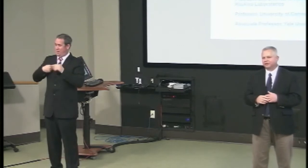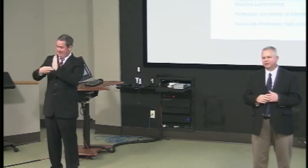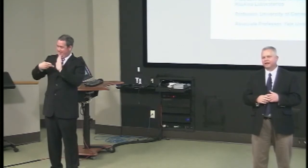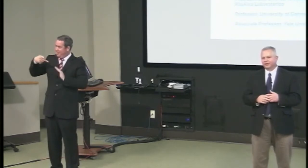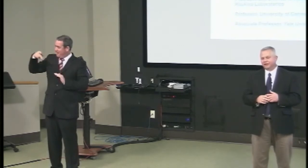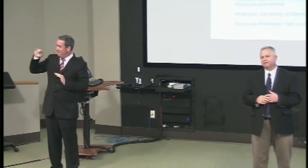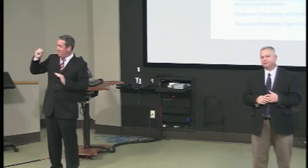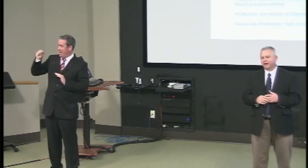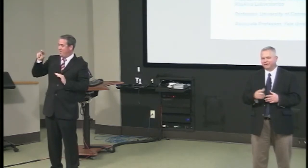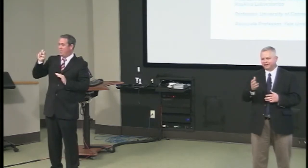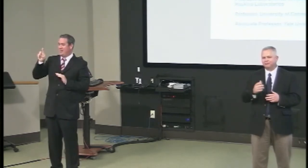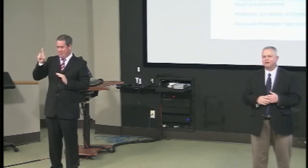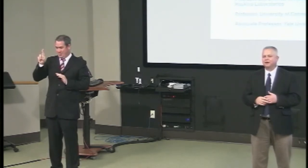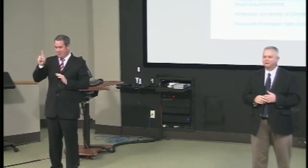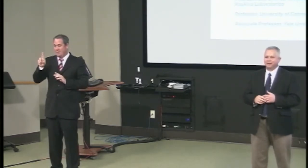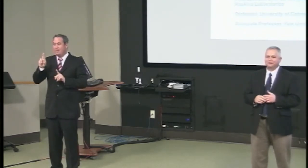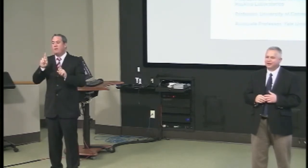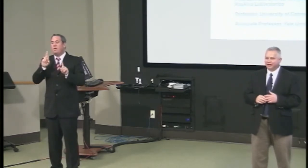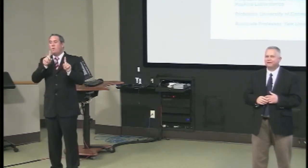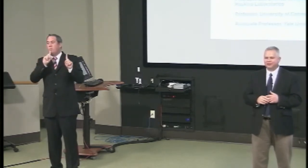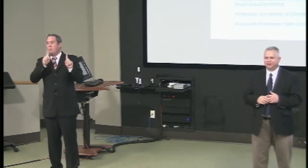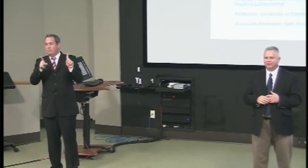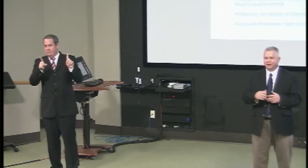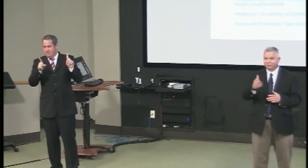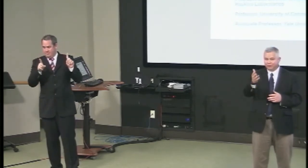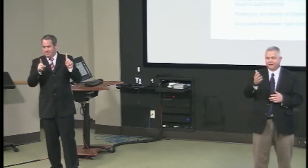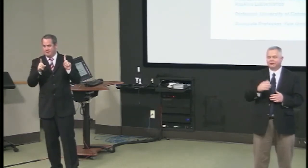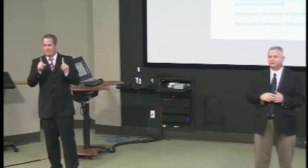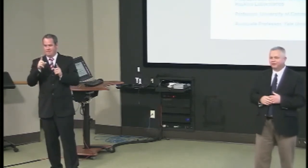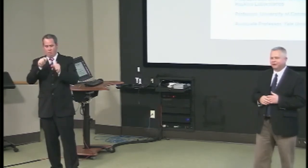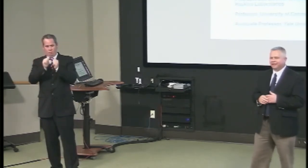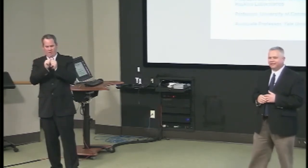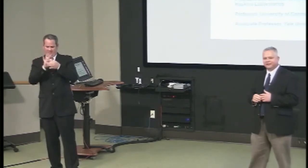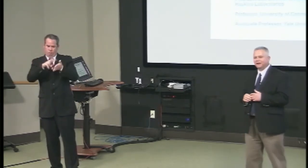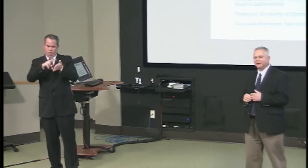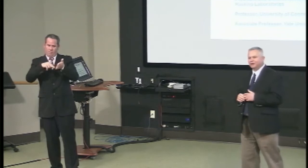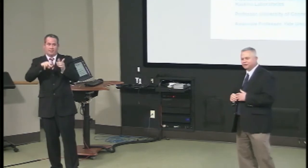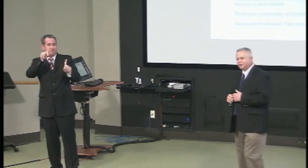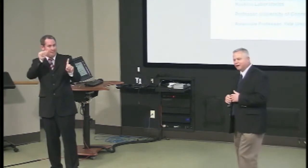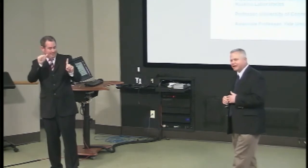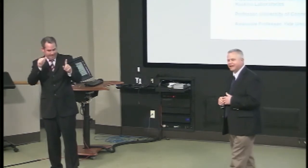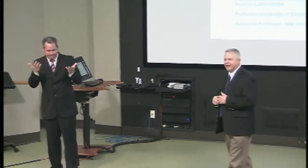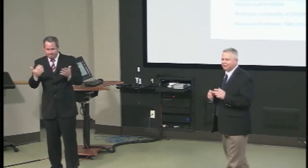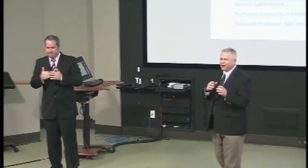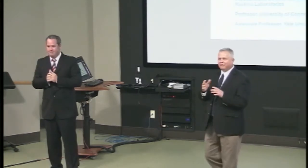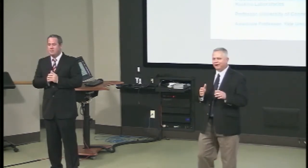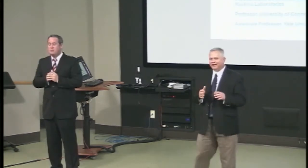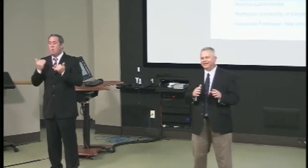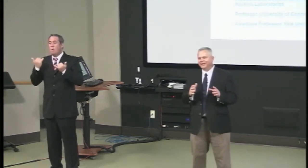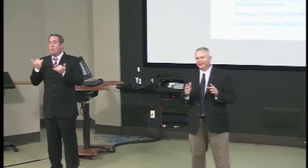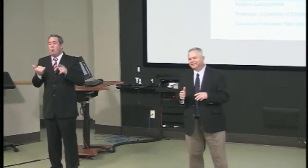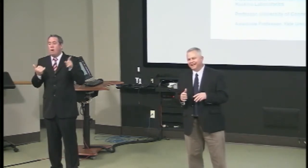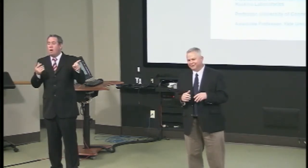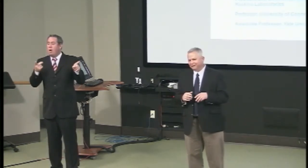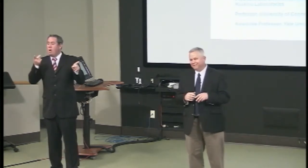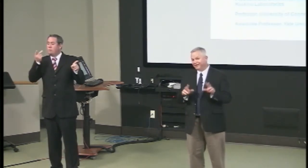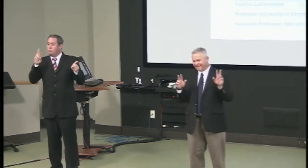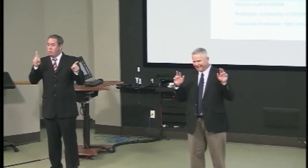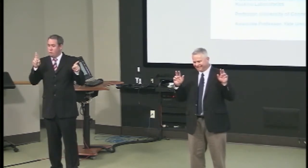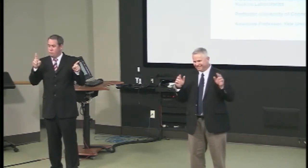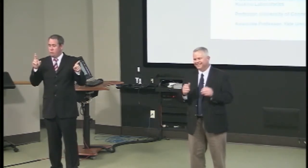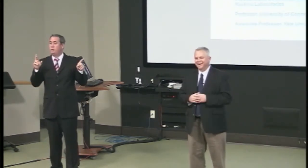acknowledge a dear friend who we don't see enough of each other anymore, Dr. Guinevere Eden, whose work and my work in the old days when